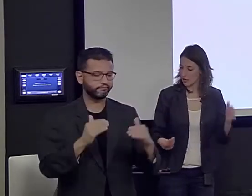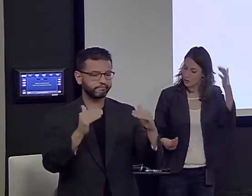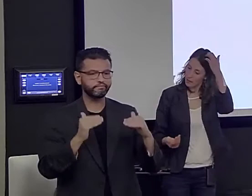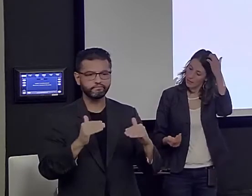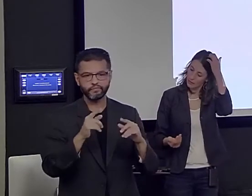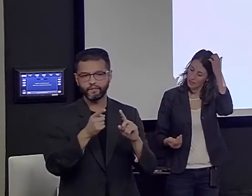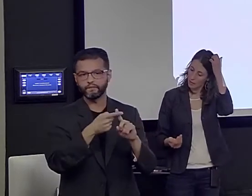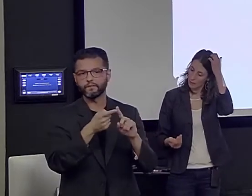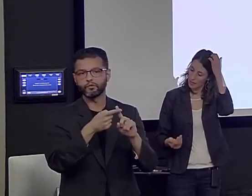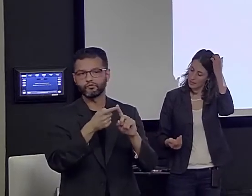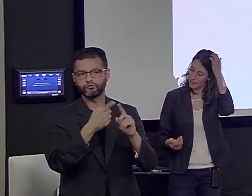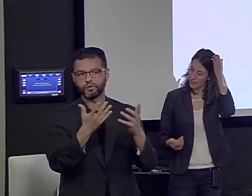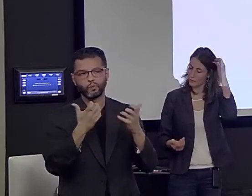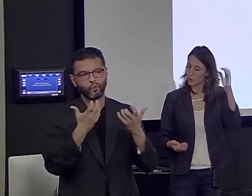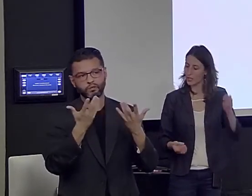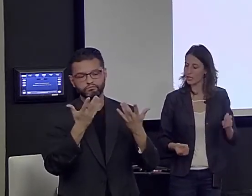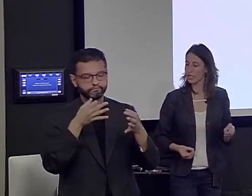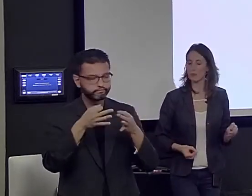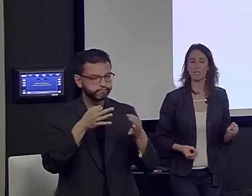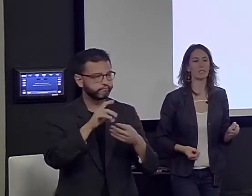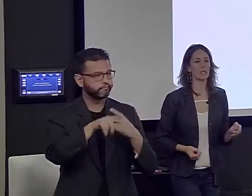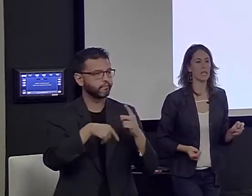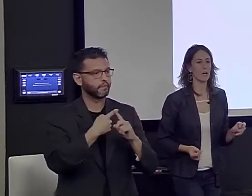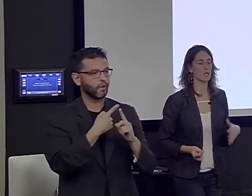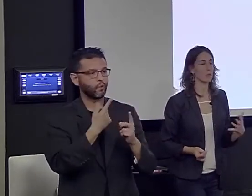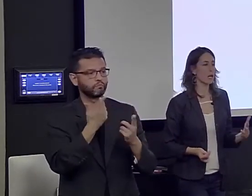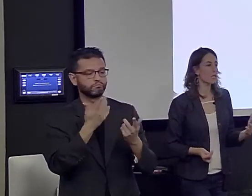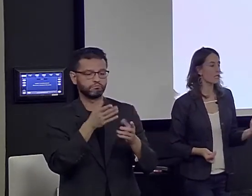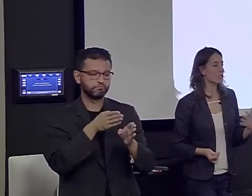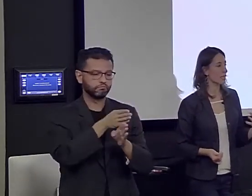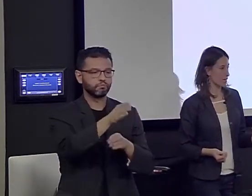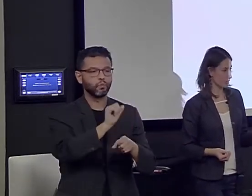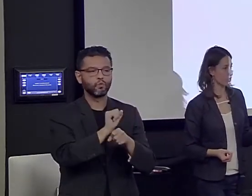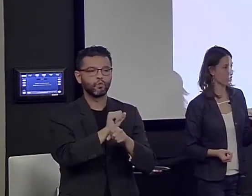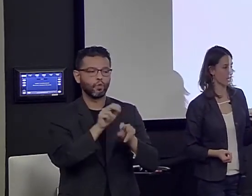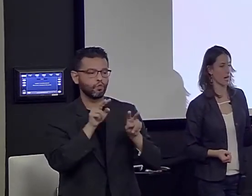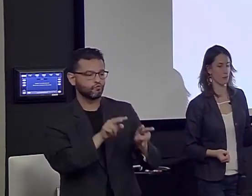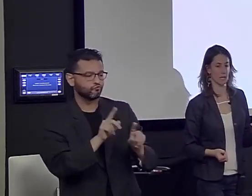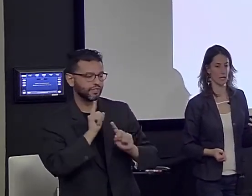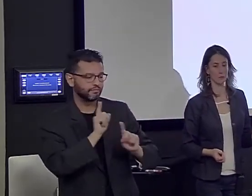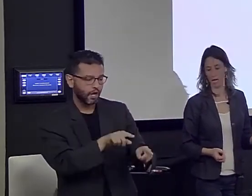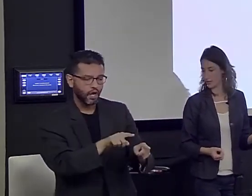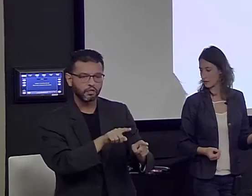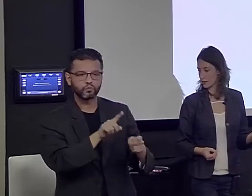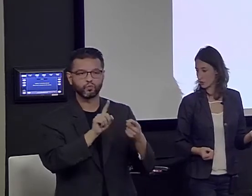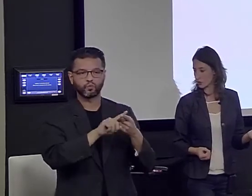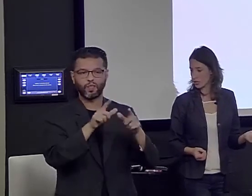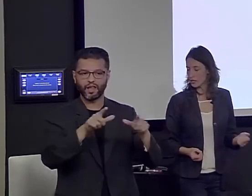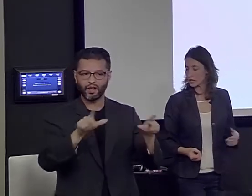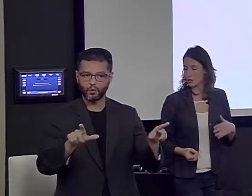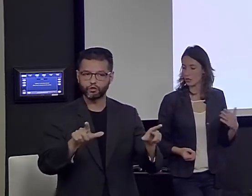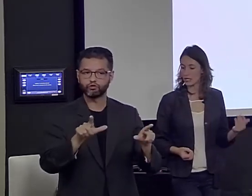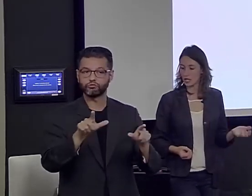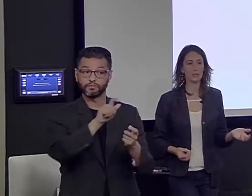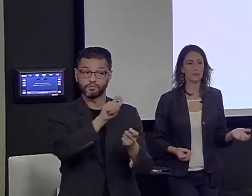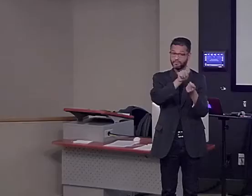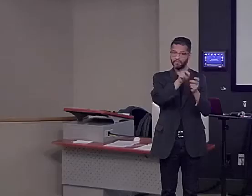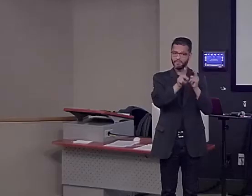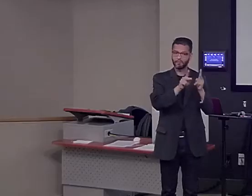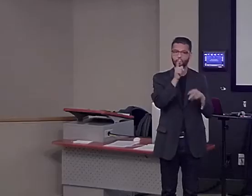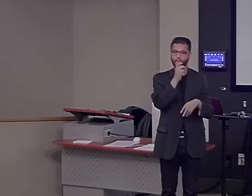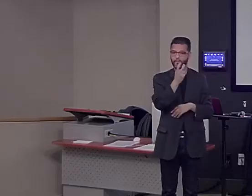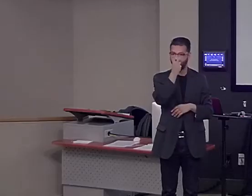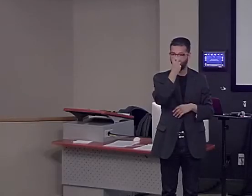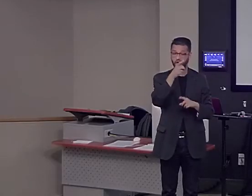want to tell you about in this line of work was looking at responses to language in blind individuals. So congenitally